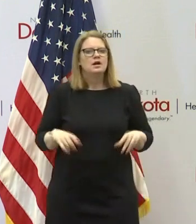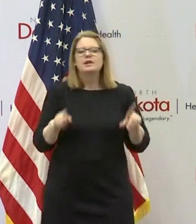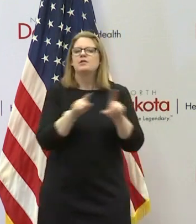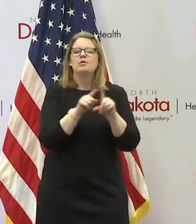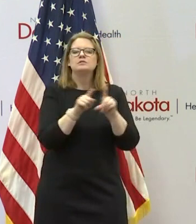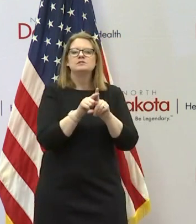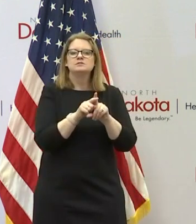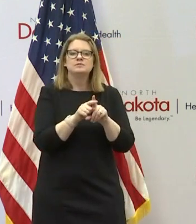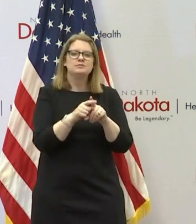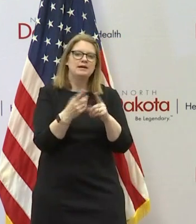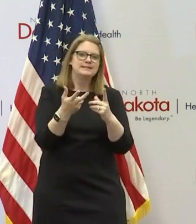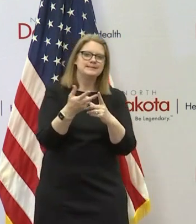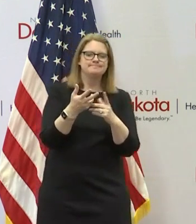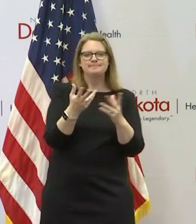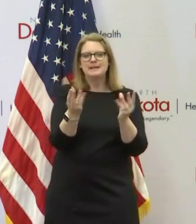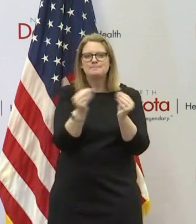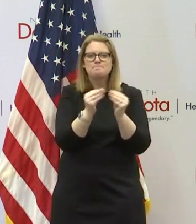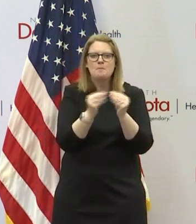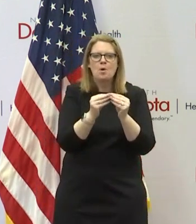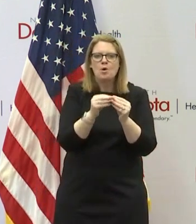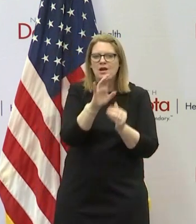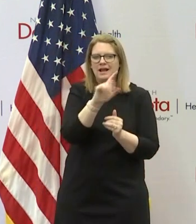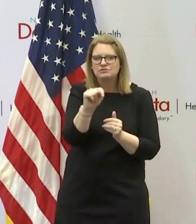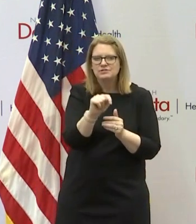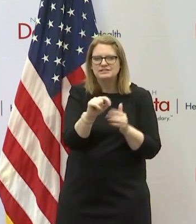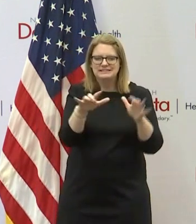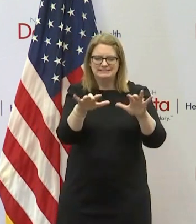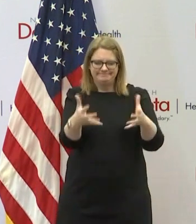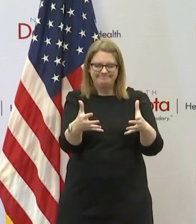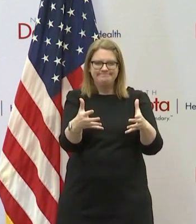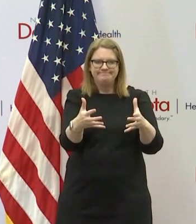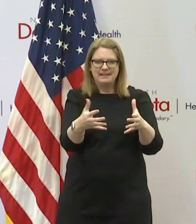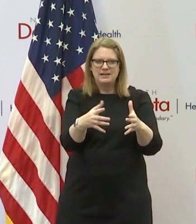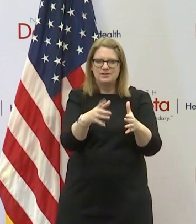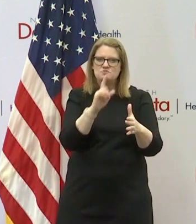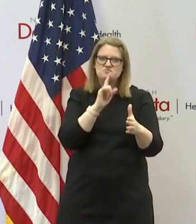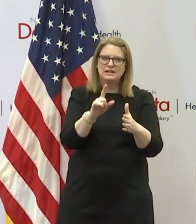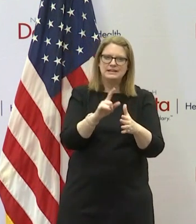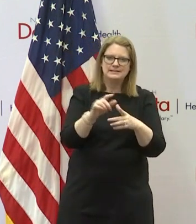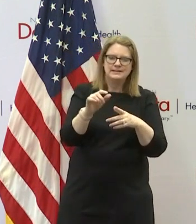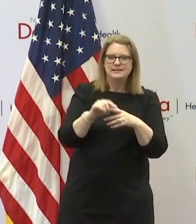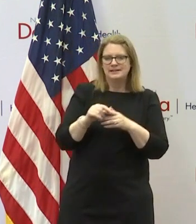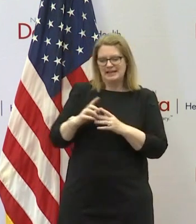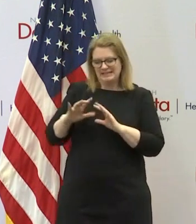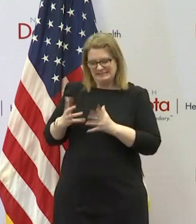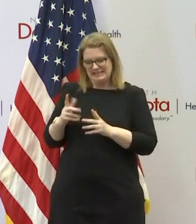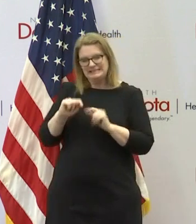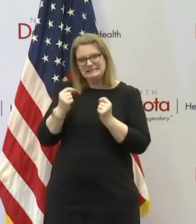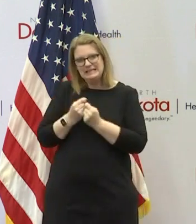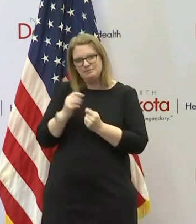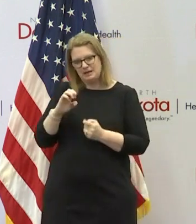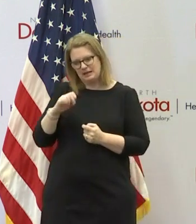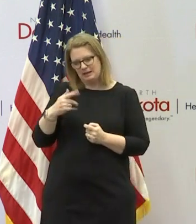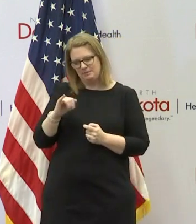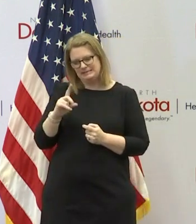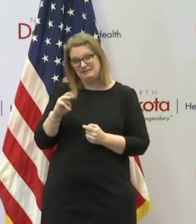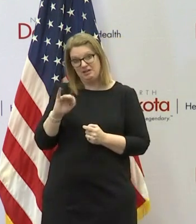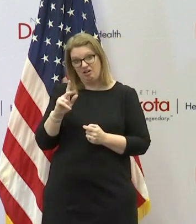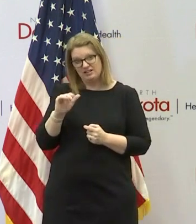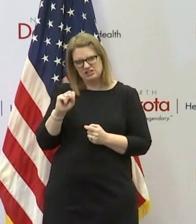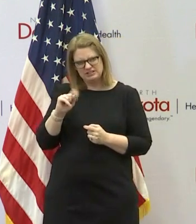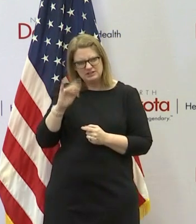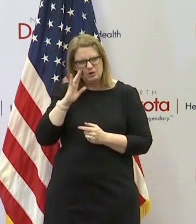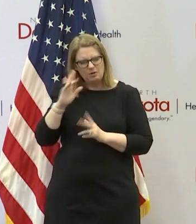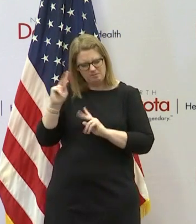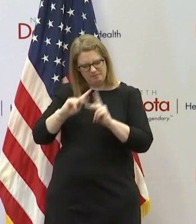more contact tracers, getting a dedicated set team of epidemiologists to analyze the Cass County